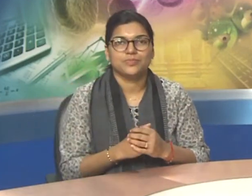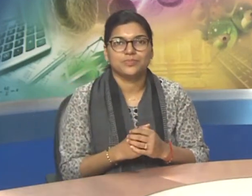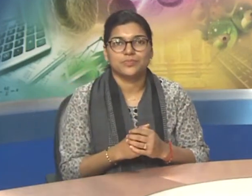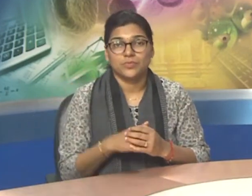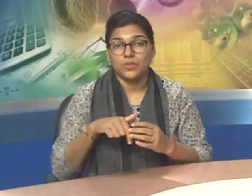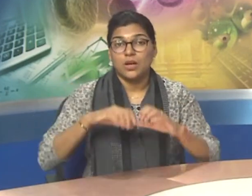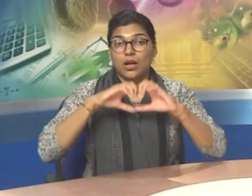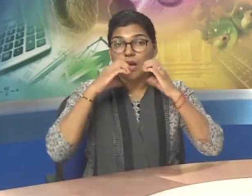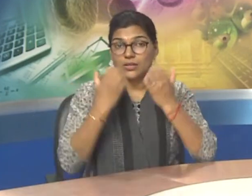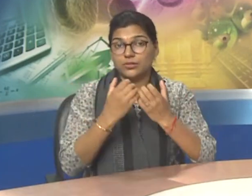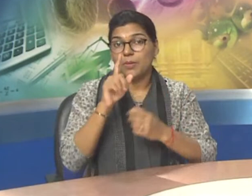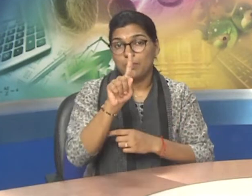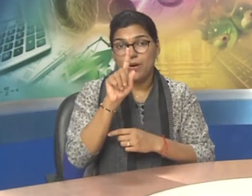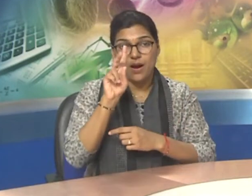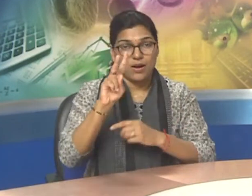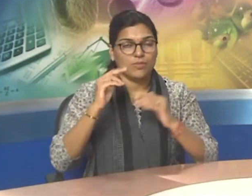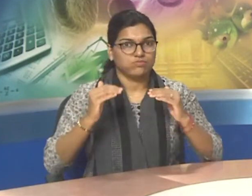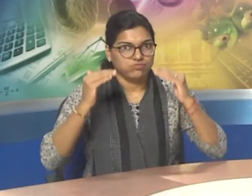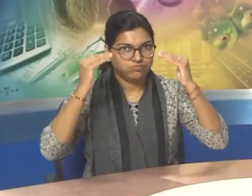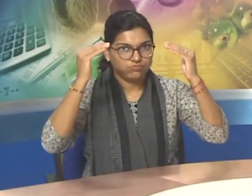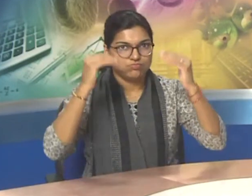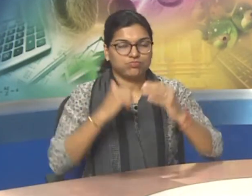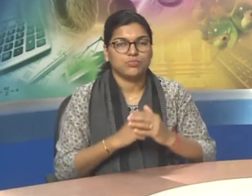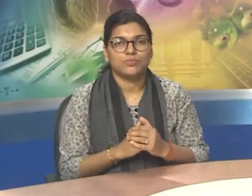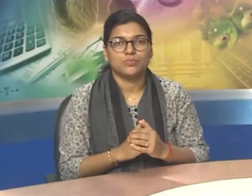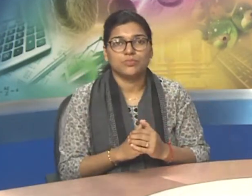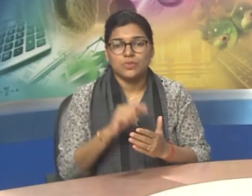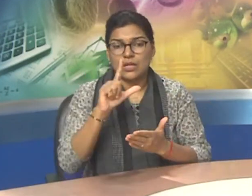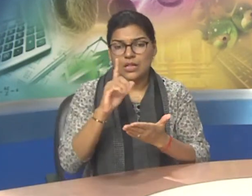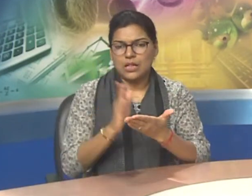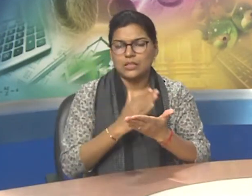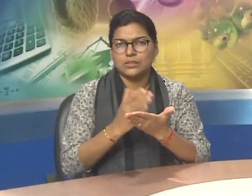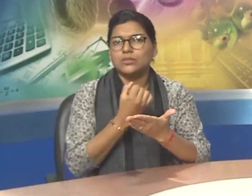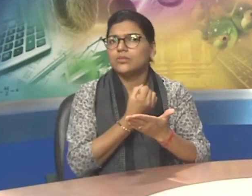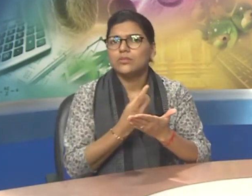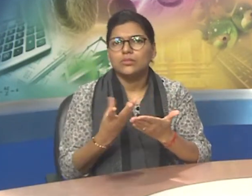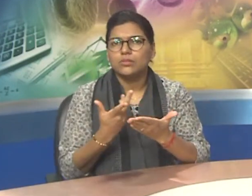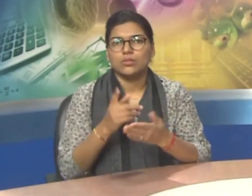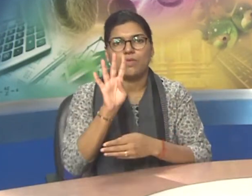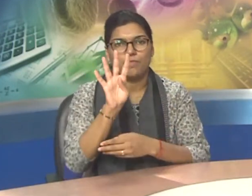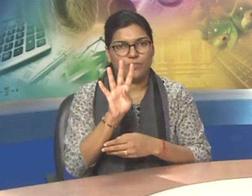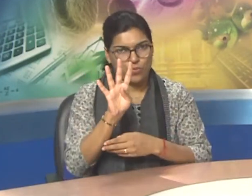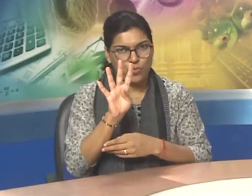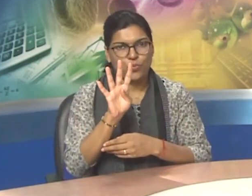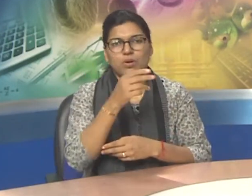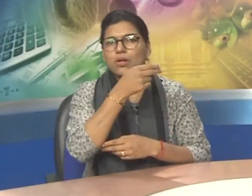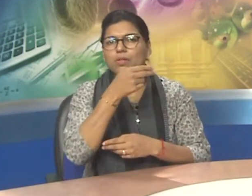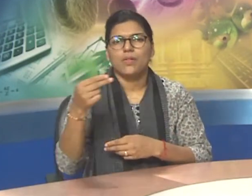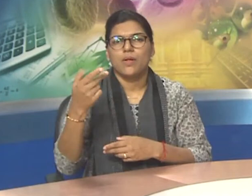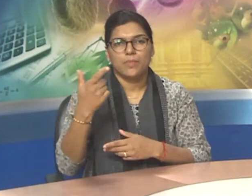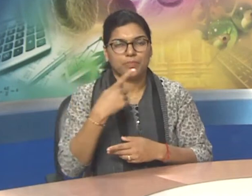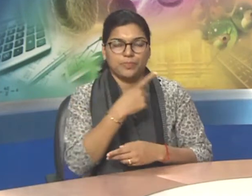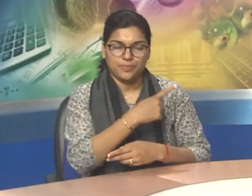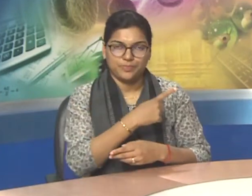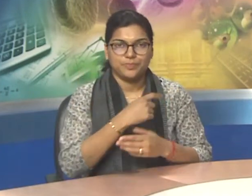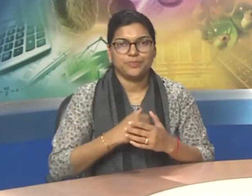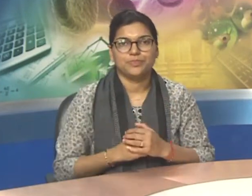This is subject Library and Information Science with course number 339. In this video we will be doing lesson